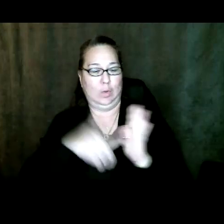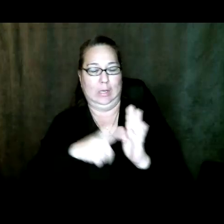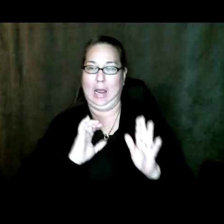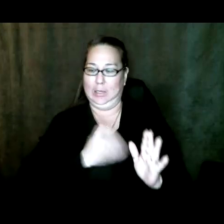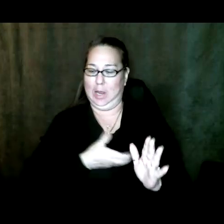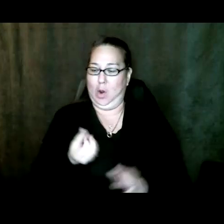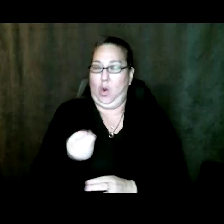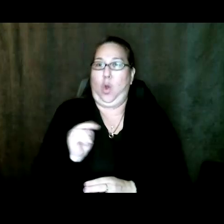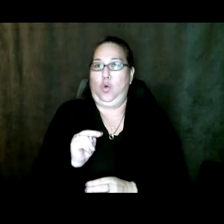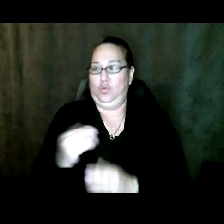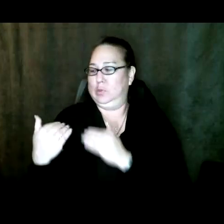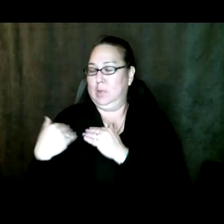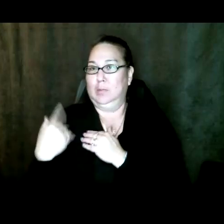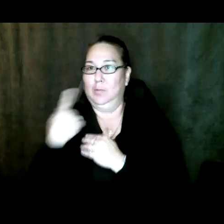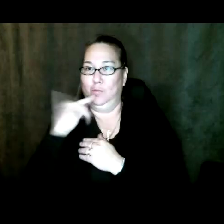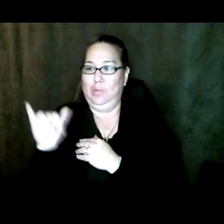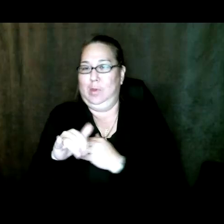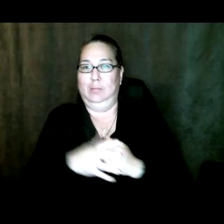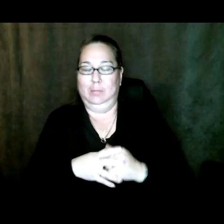worse. I confess I'm broken.